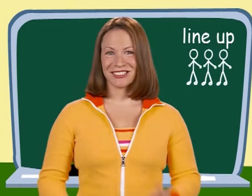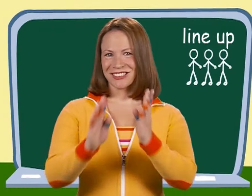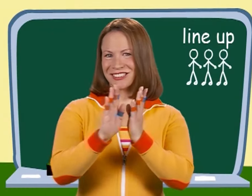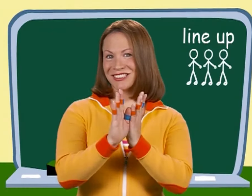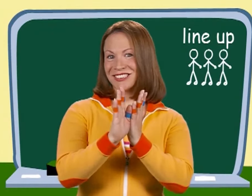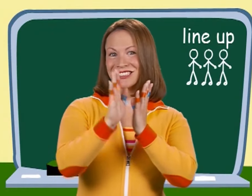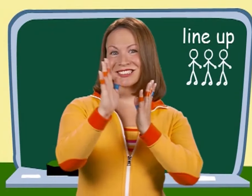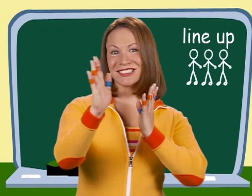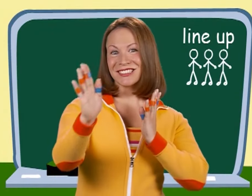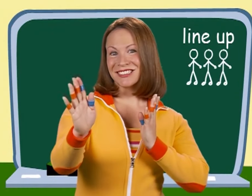Let's sign line up.